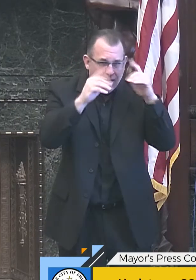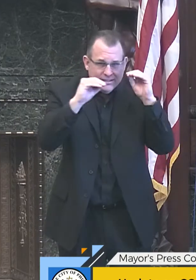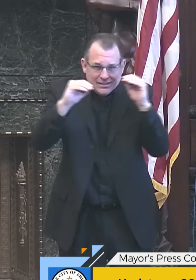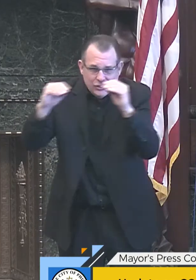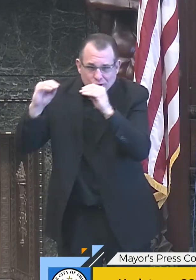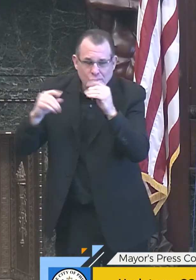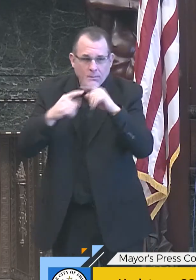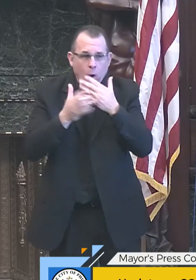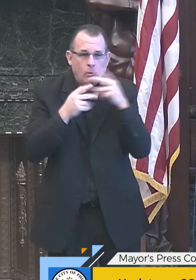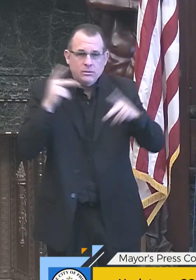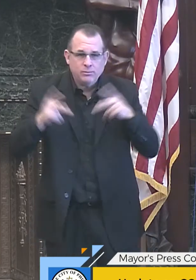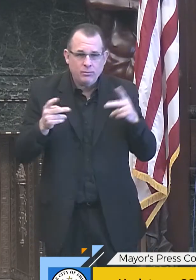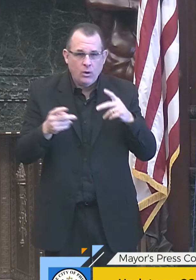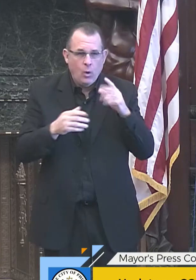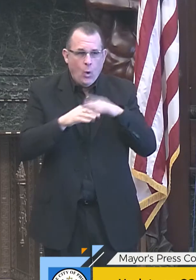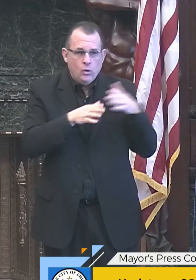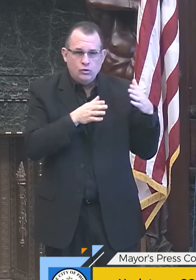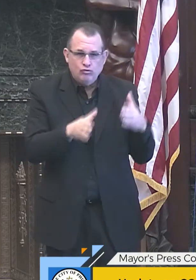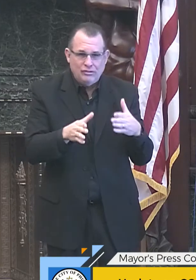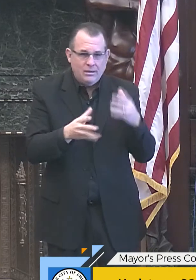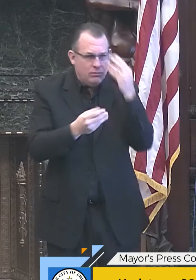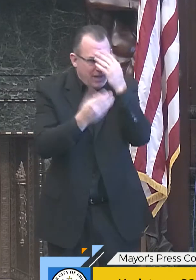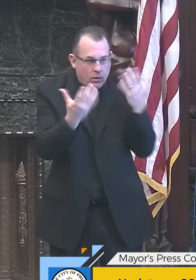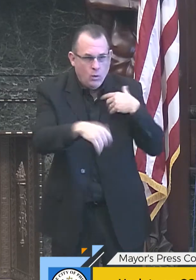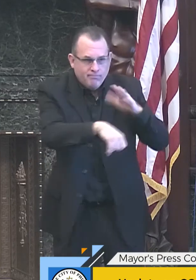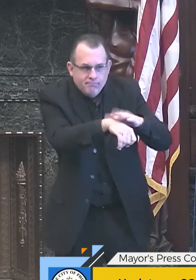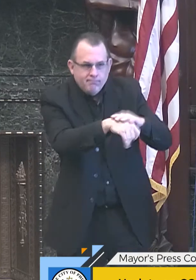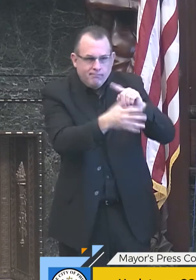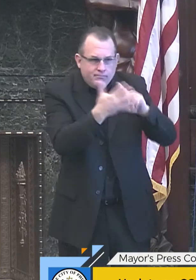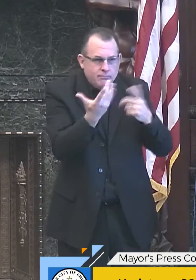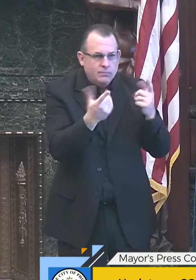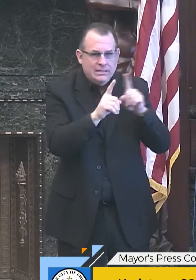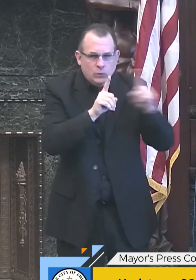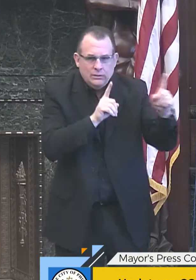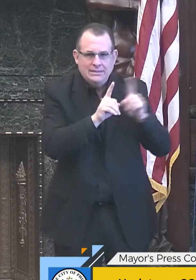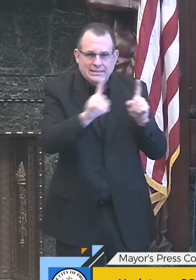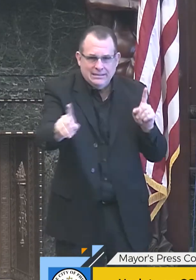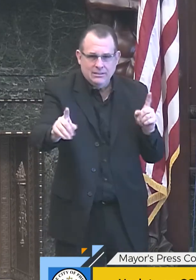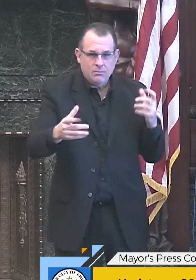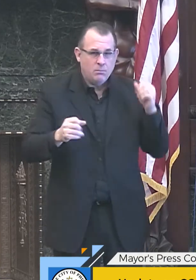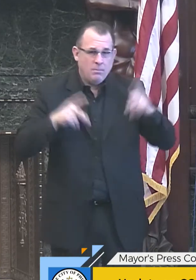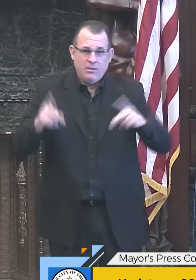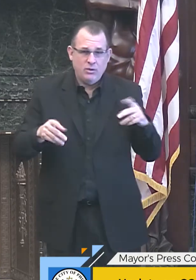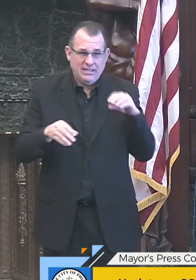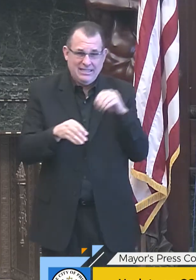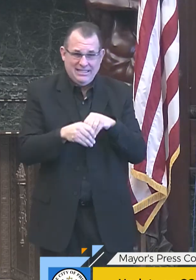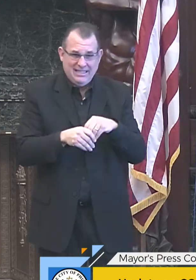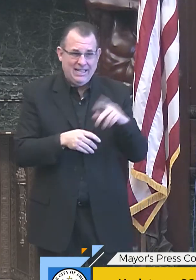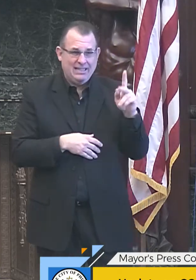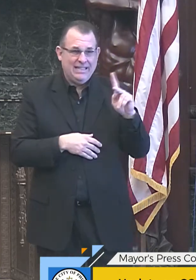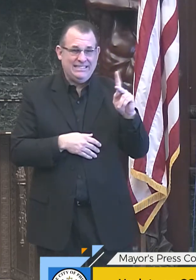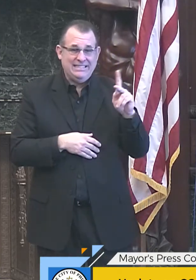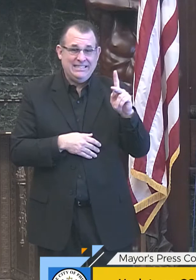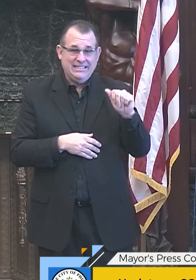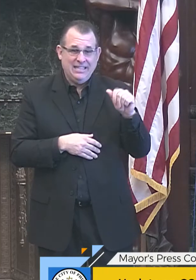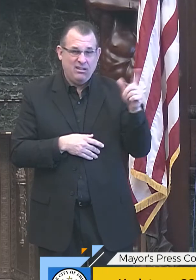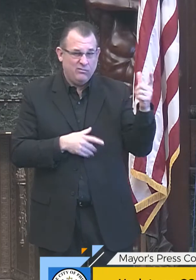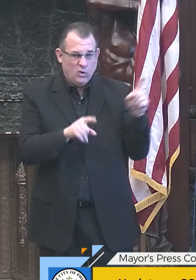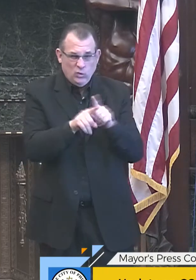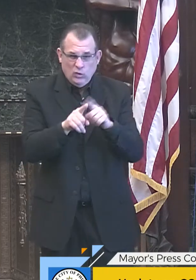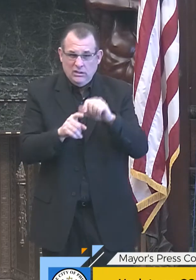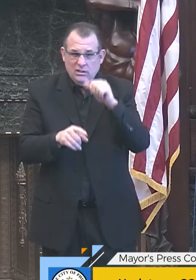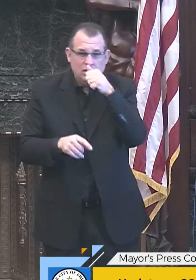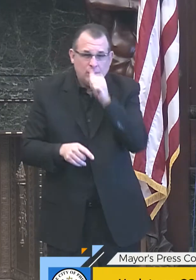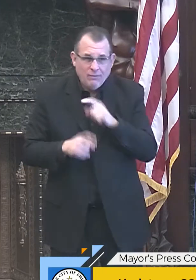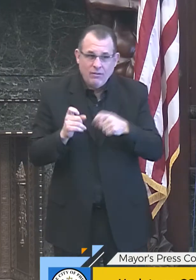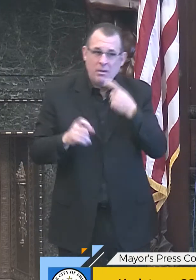population to get to social distancing. A number of folks, specifically in Kensington, are also suffering with addiction, and we